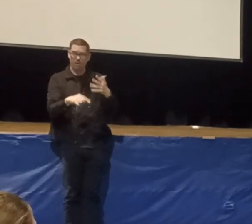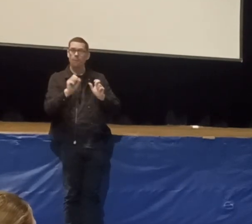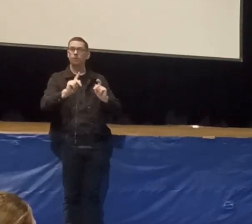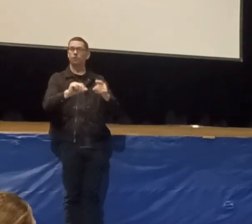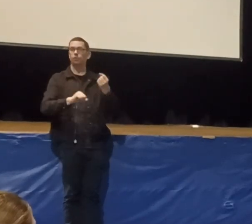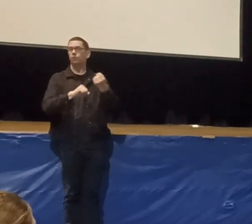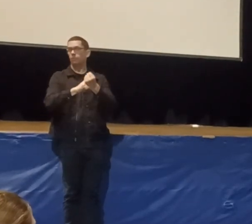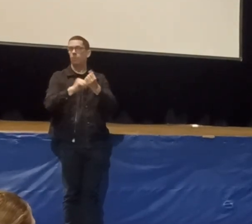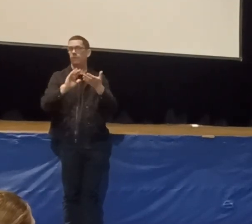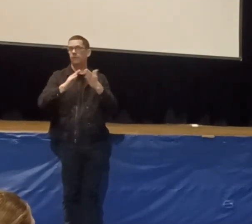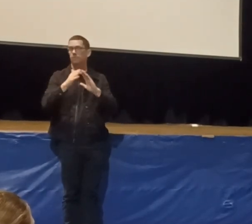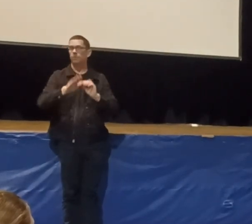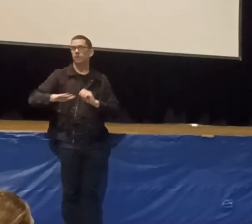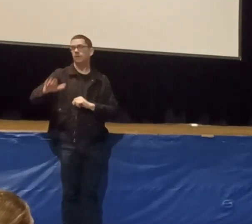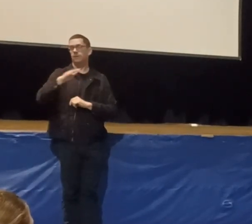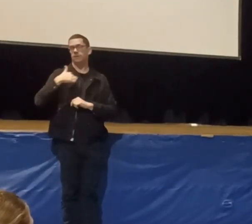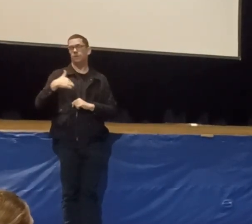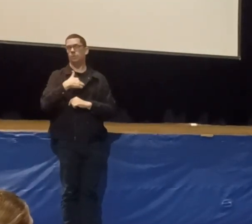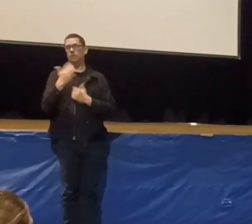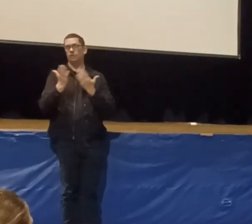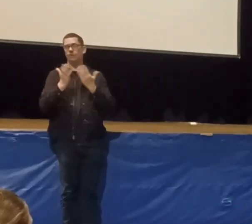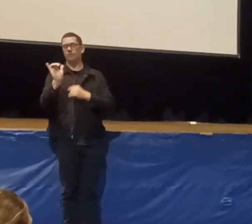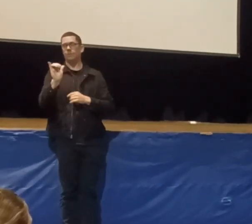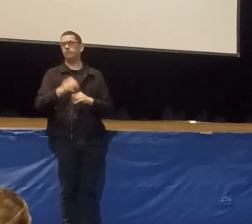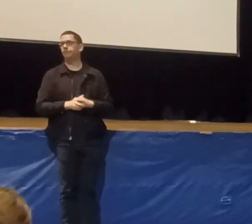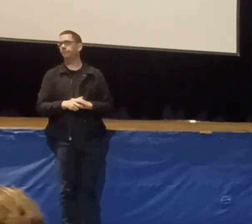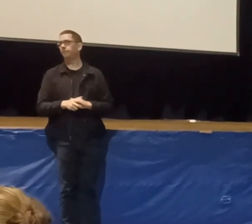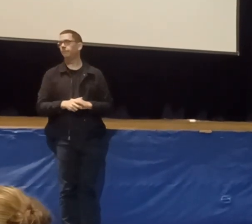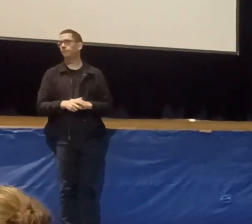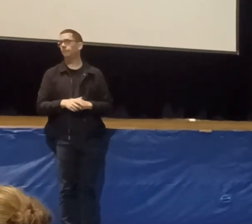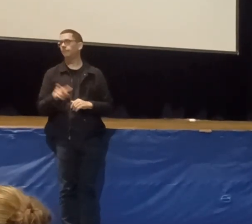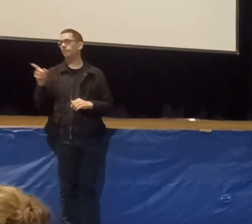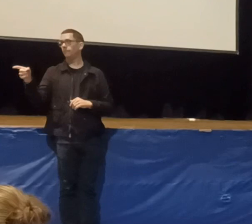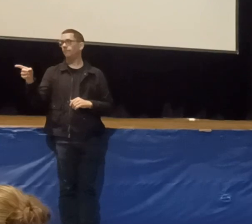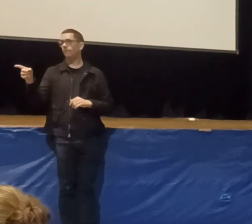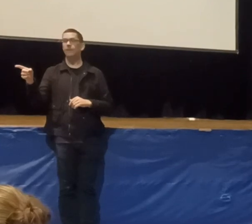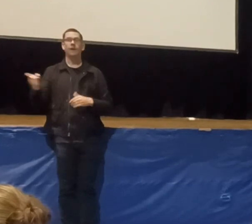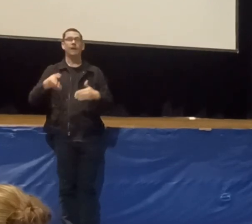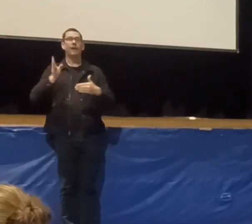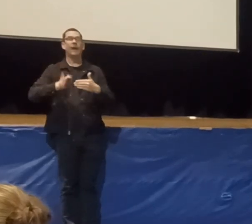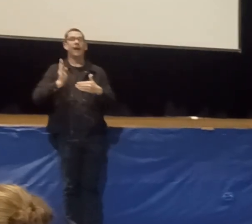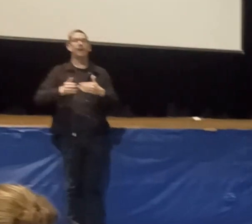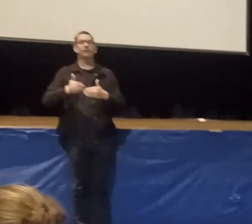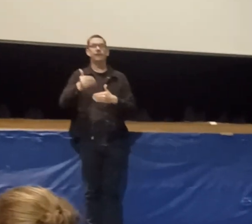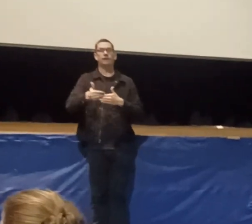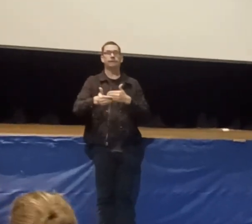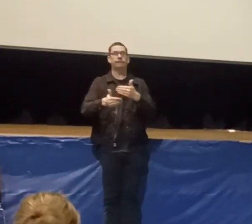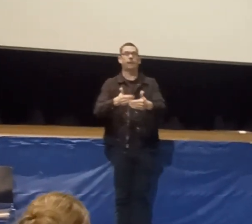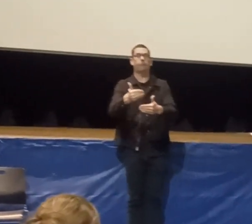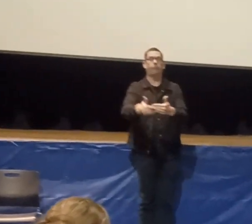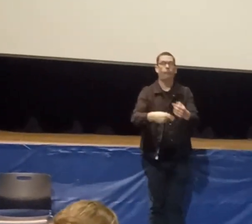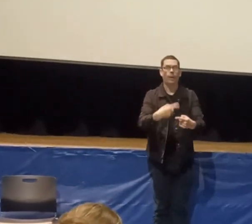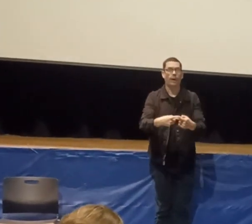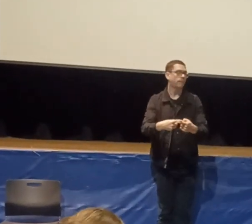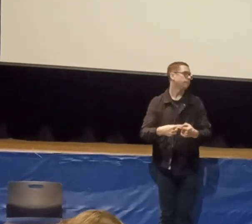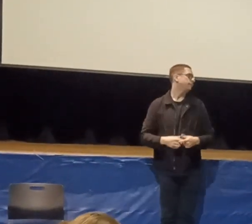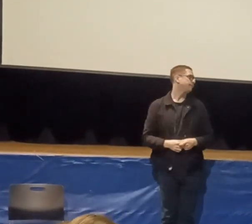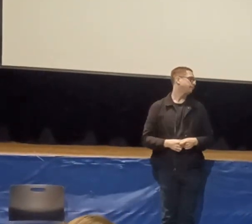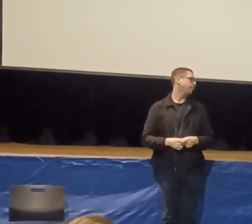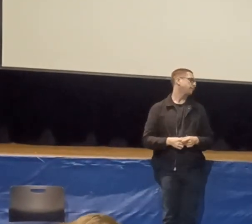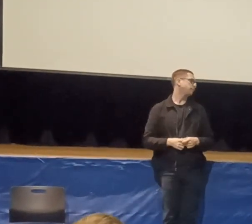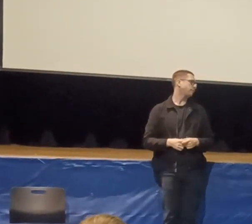communities that we serve as well. So you get on the next step. When will this thing get moved? So yeah,